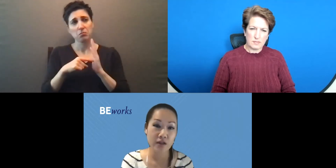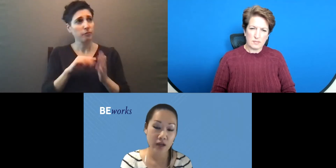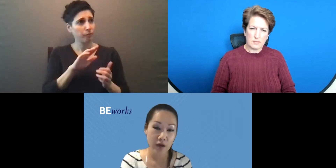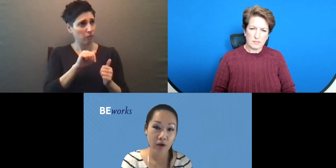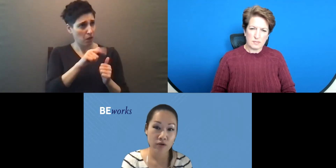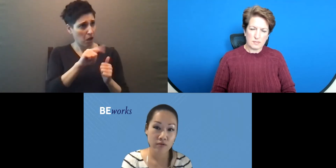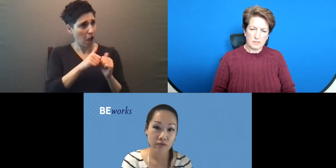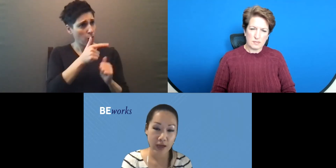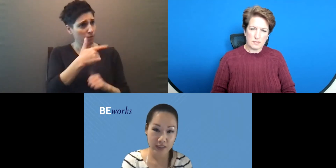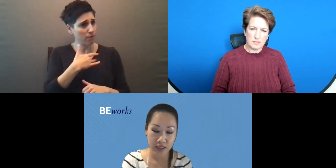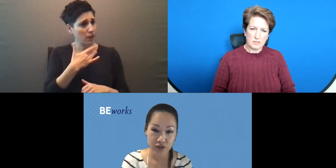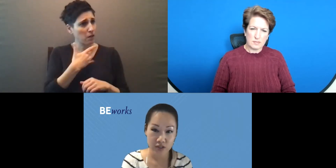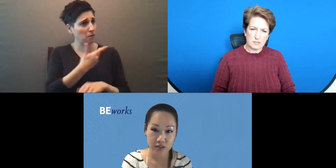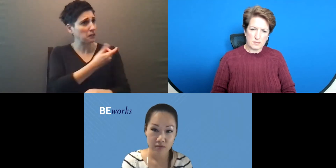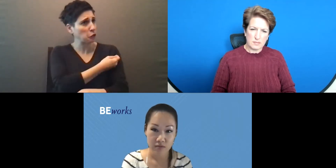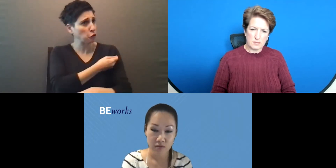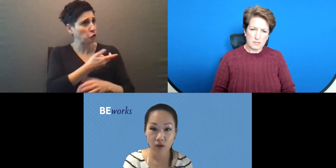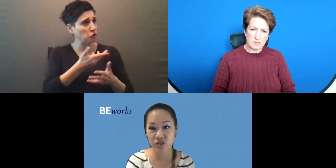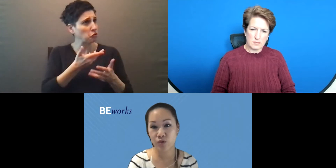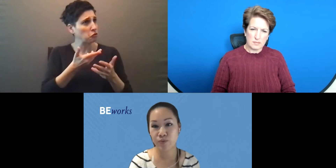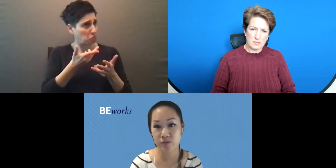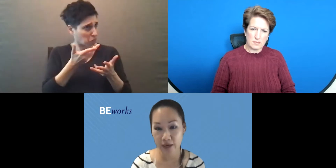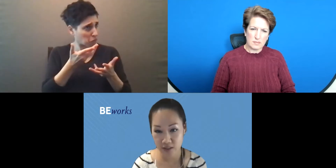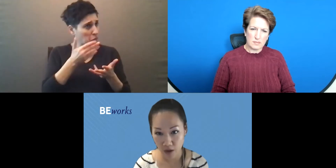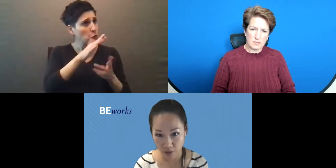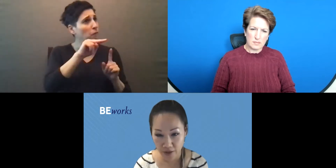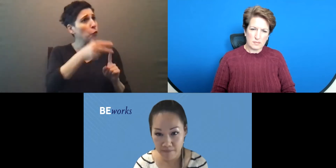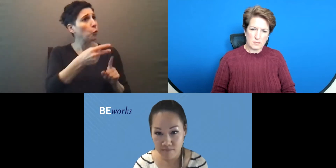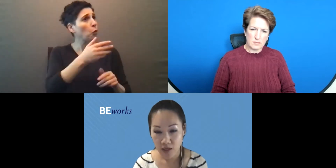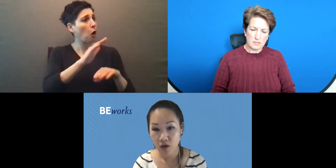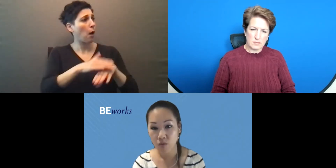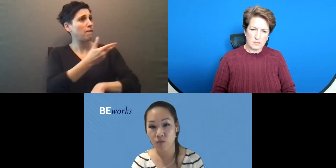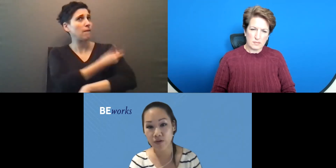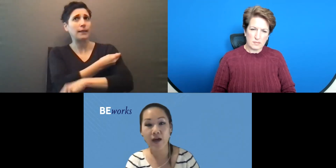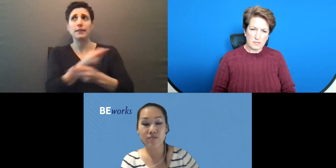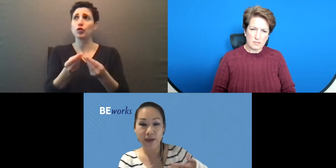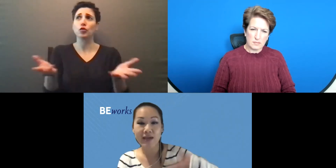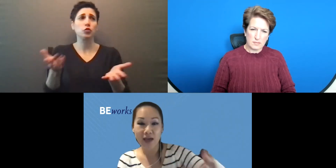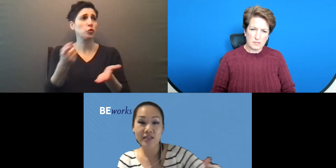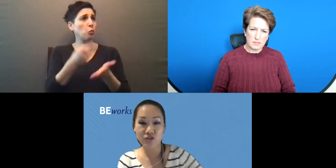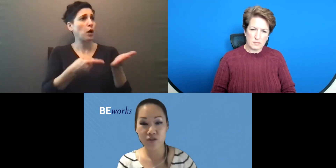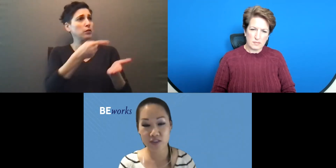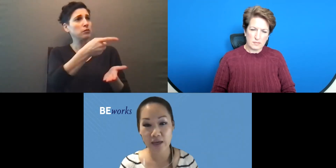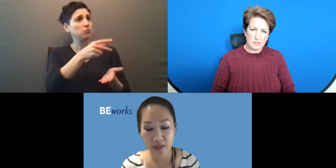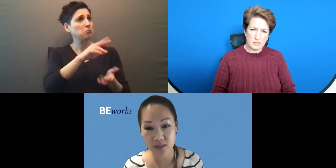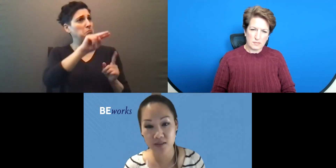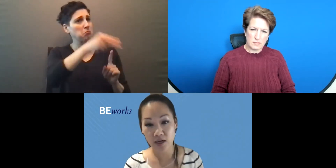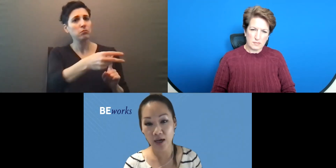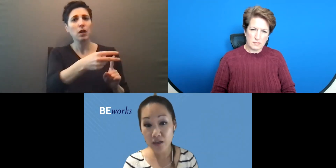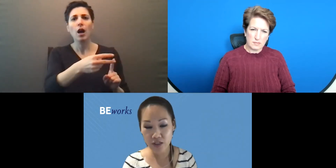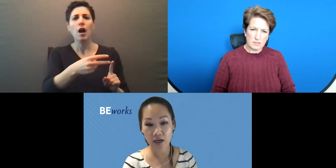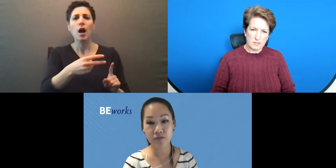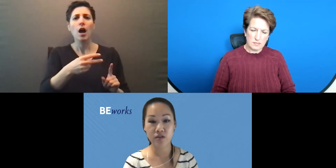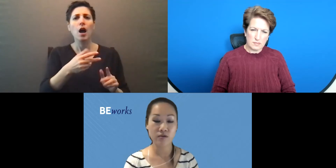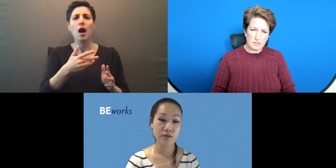feel about vaccinations? What's your perspective on them? without making any sort of statements ahead